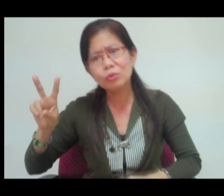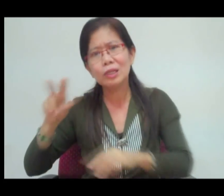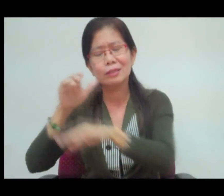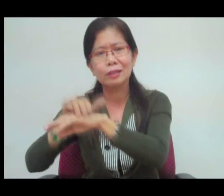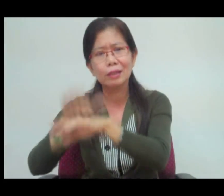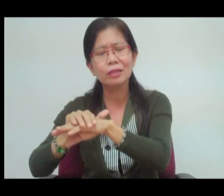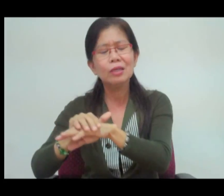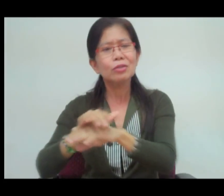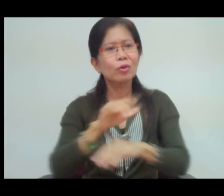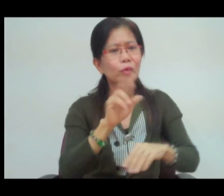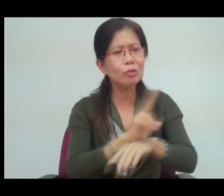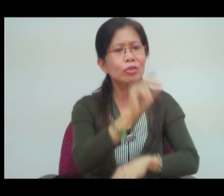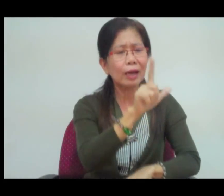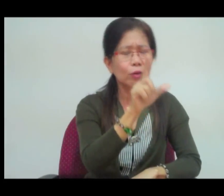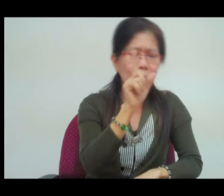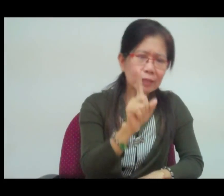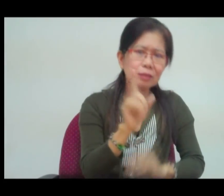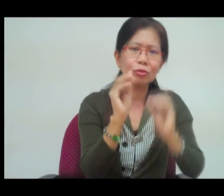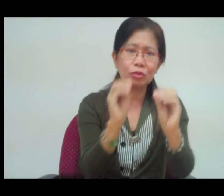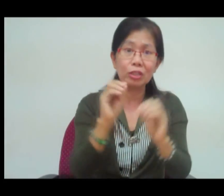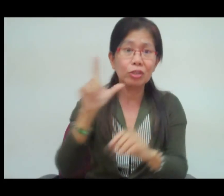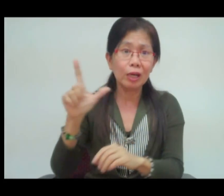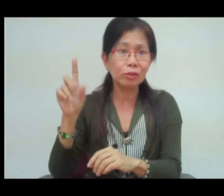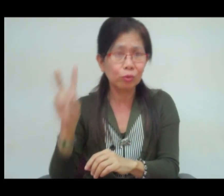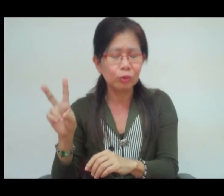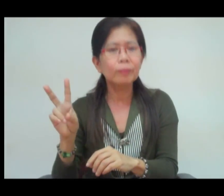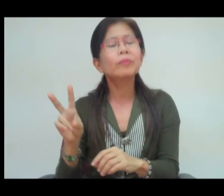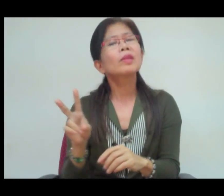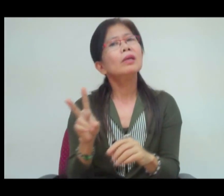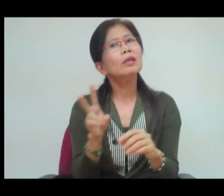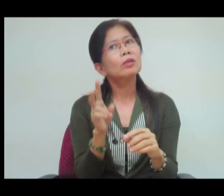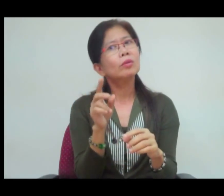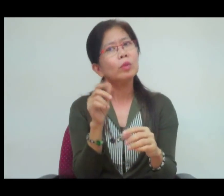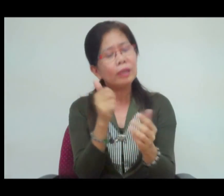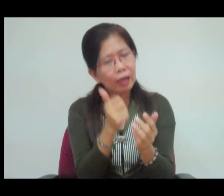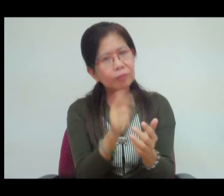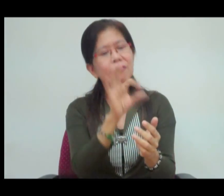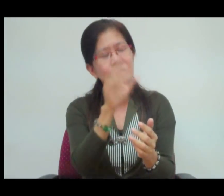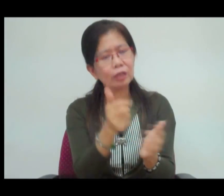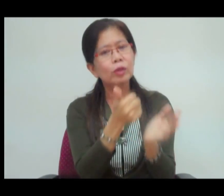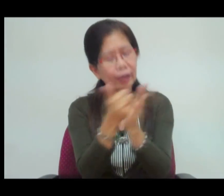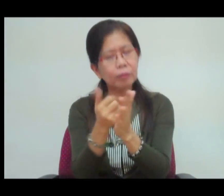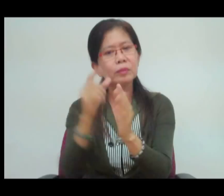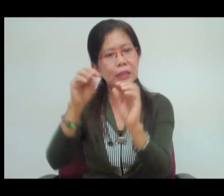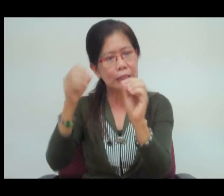is English. So we use L1 to teach L2. It will help, FSL will help